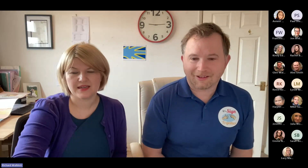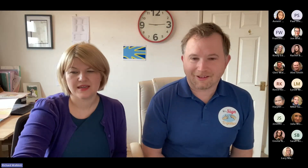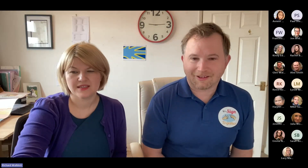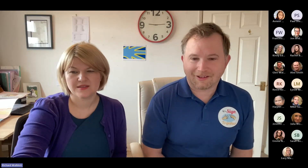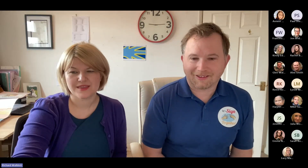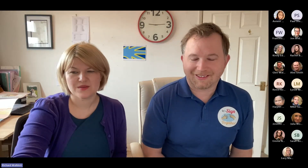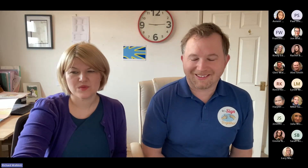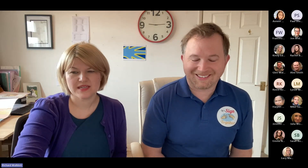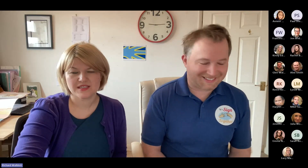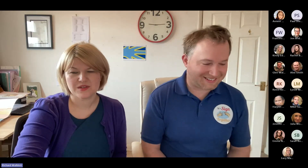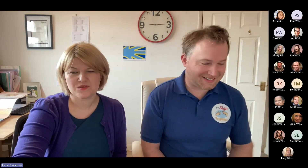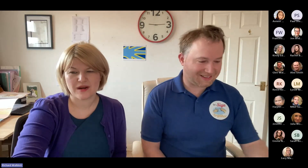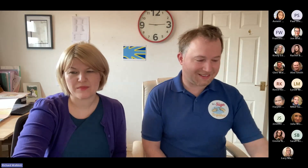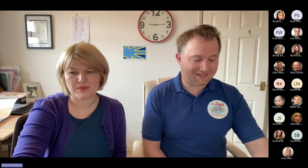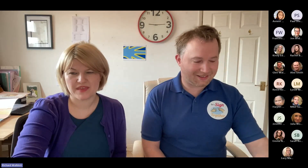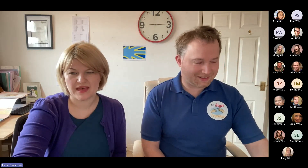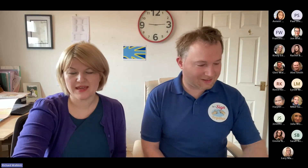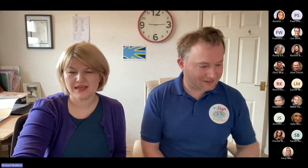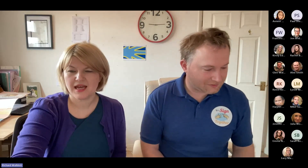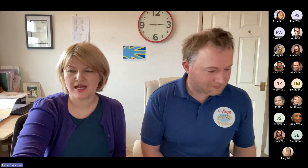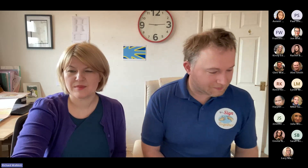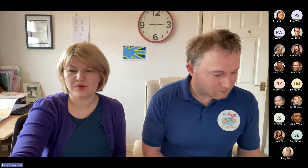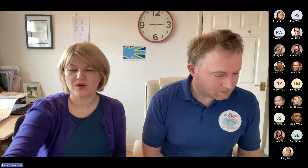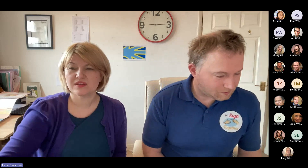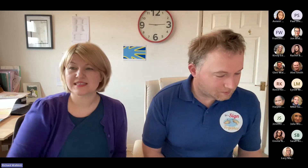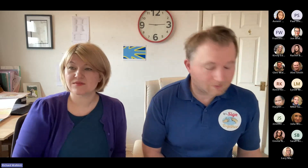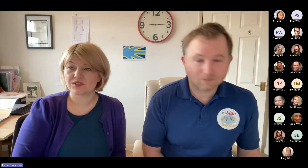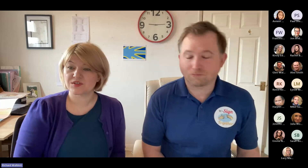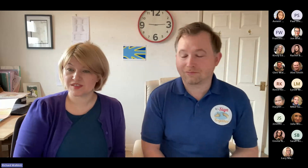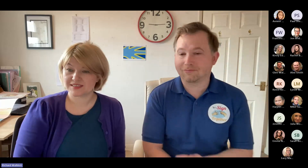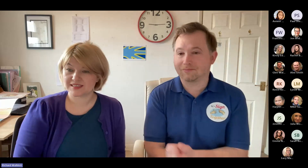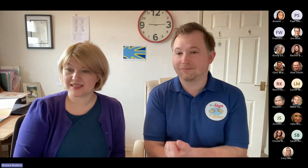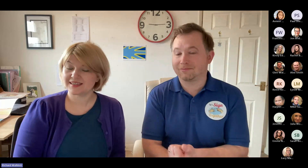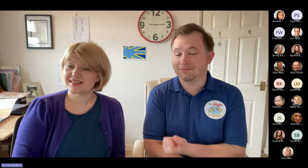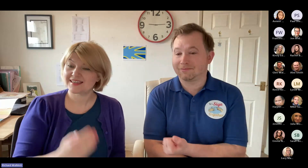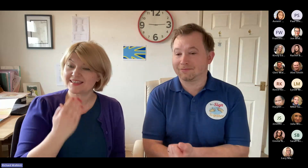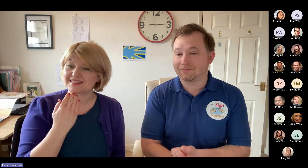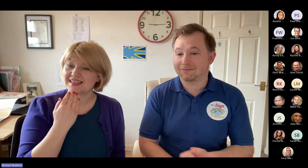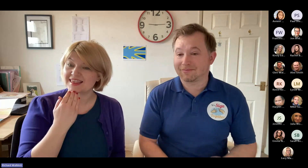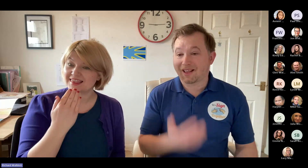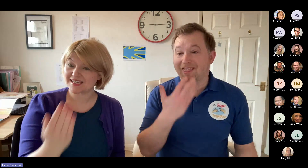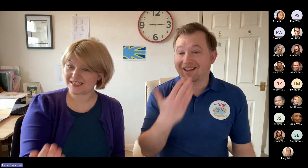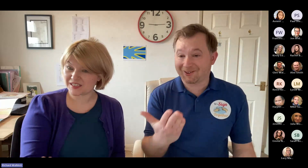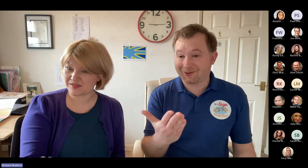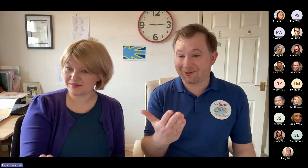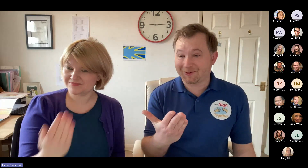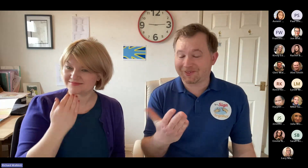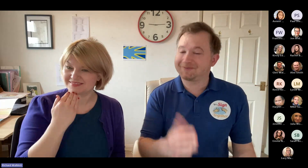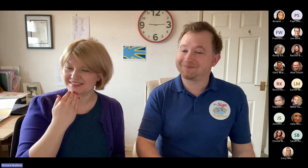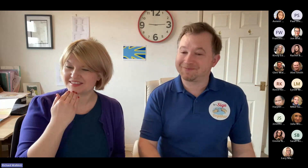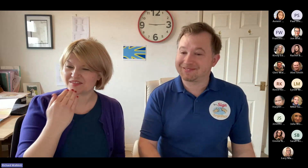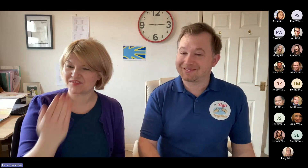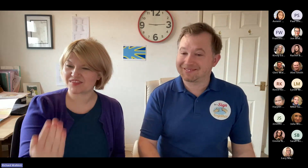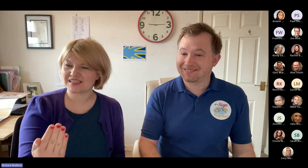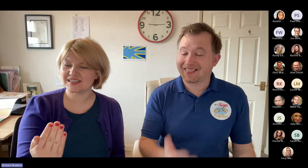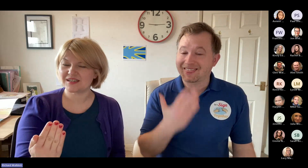Okay, so I think we need to wrap up there. But all that's left for us to say is thank you. This is a sign for thank